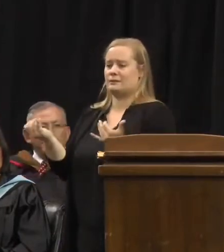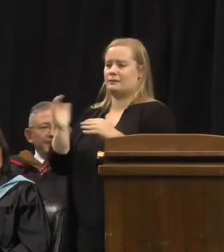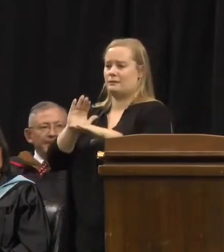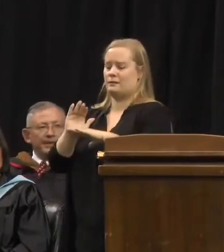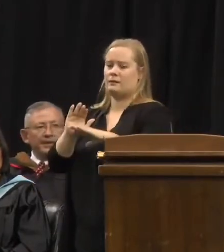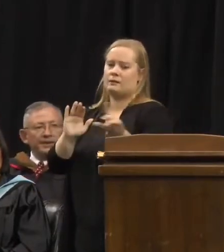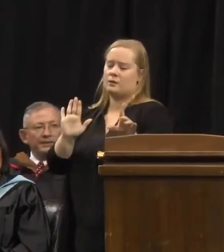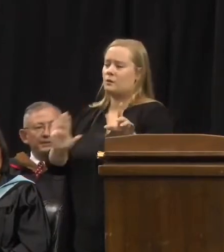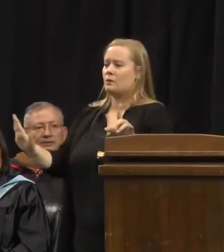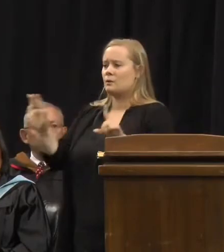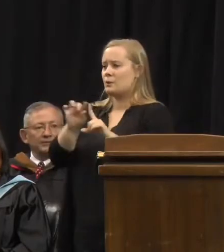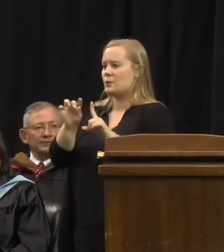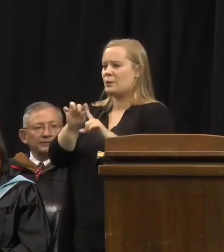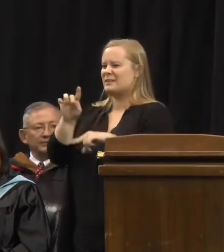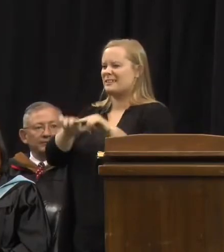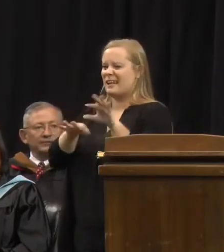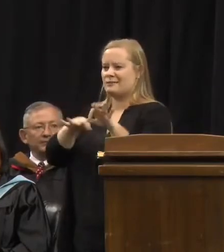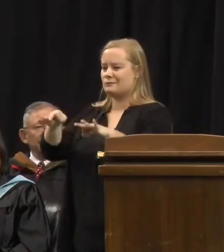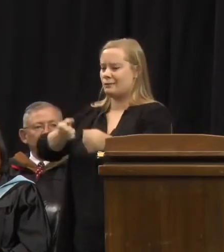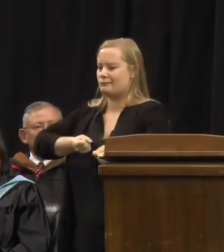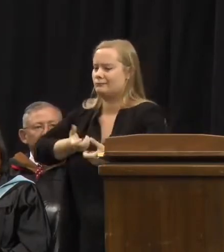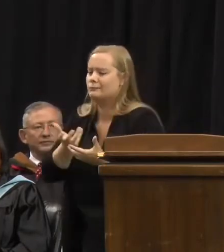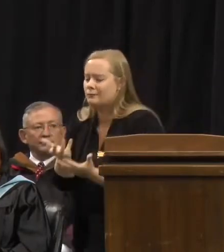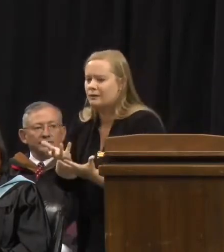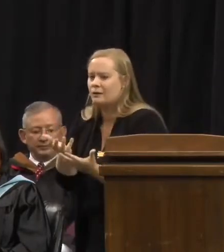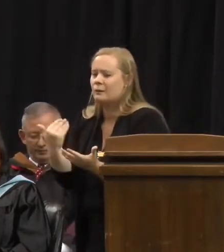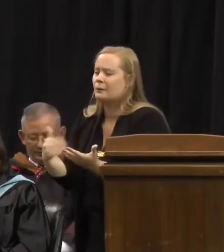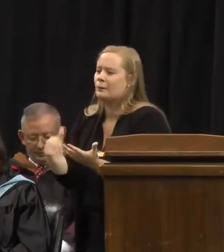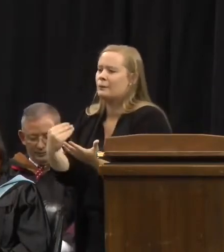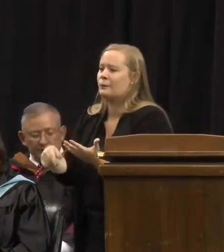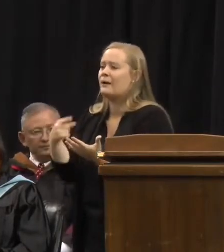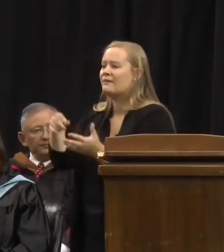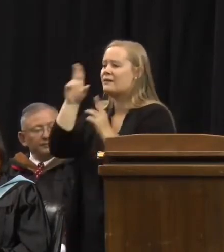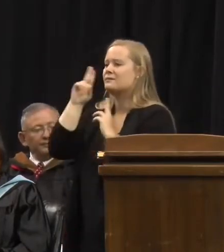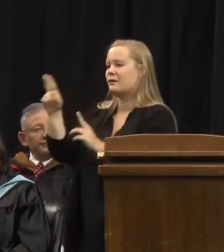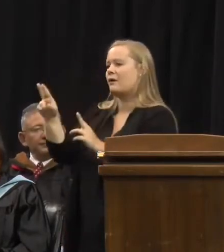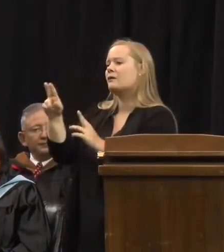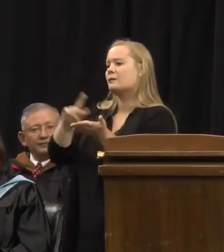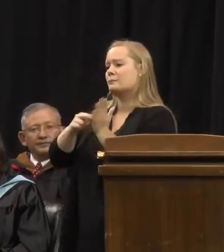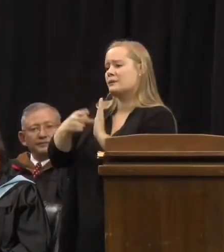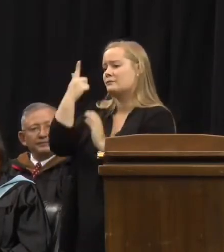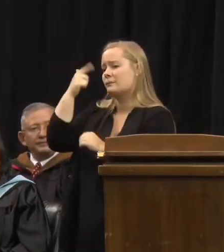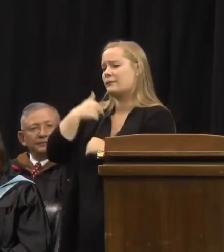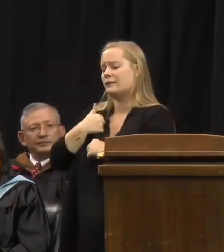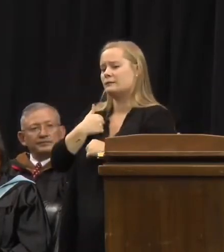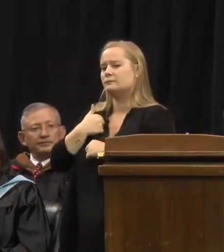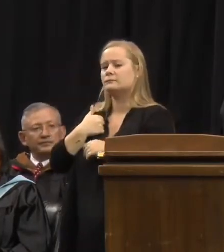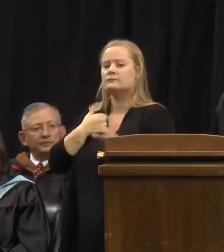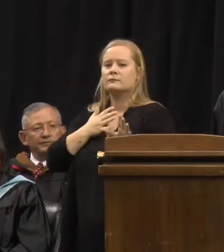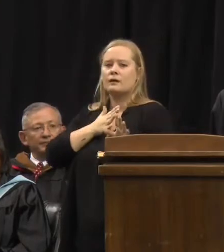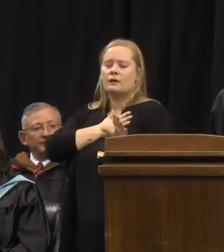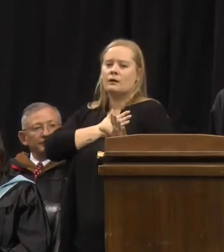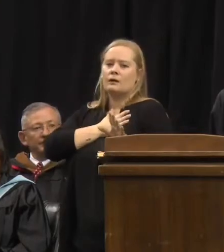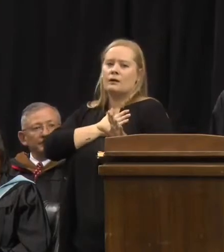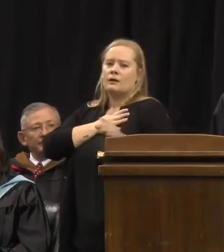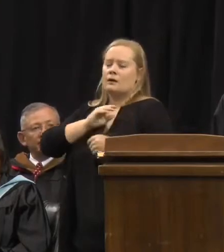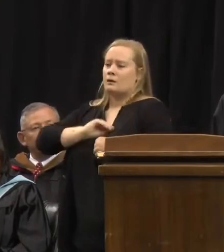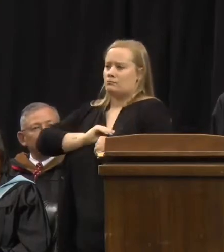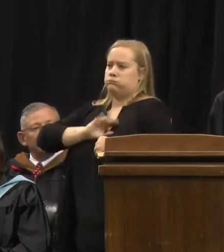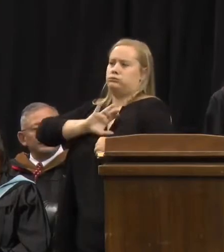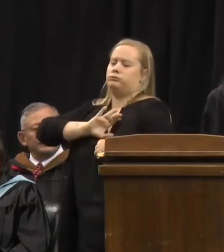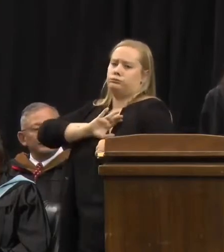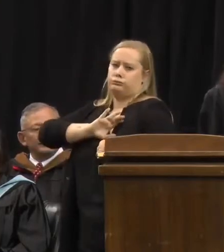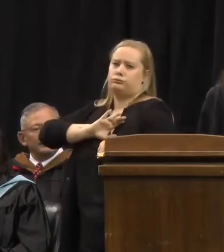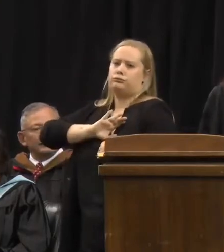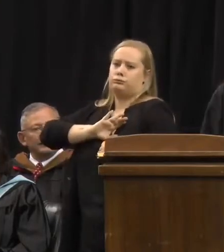are truly inadequate to express how much this recognition and honor means to me. My heart is full and